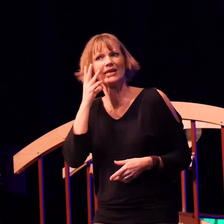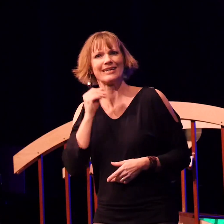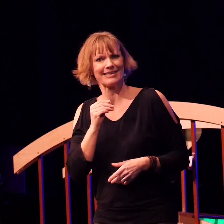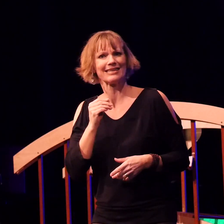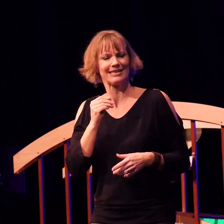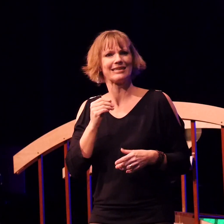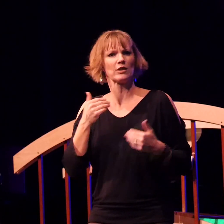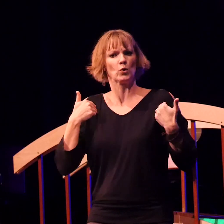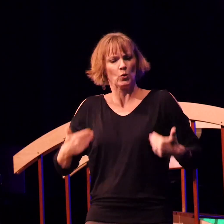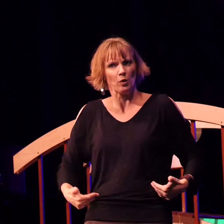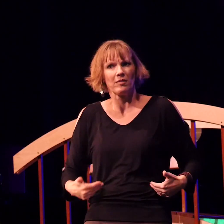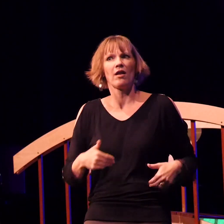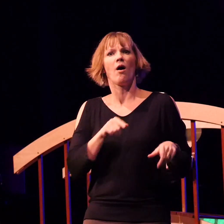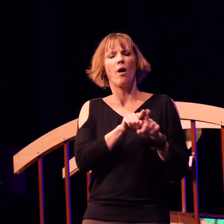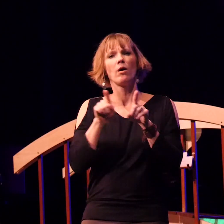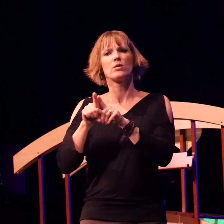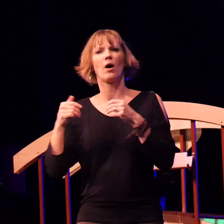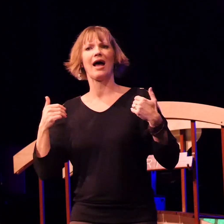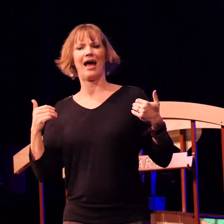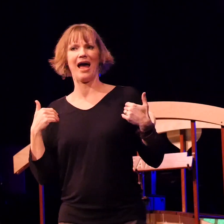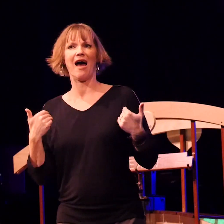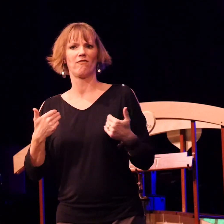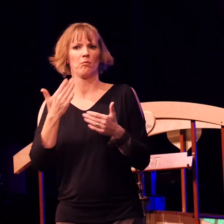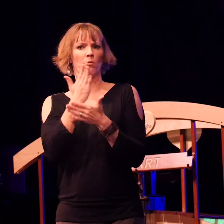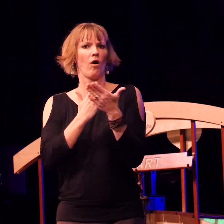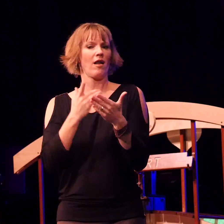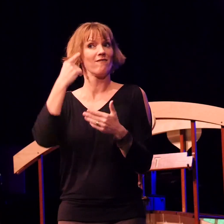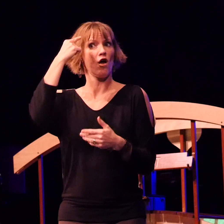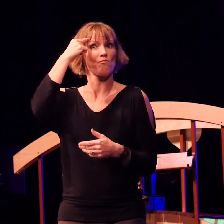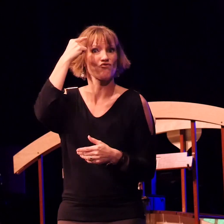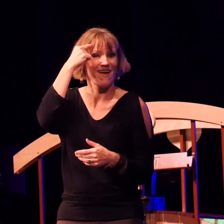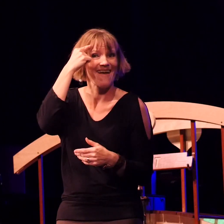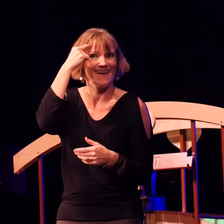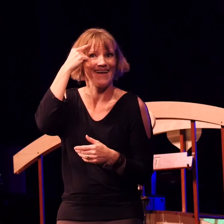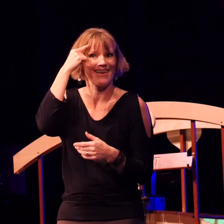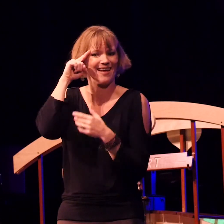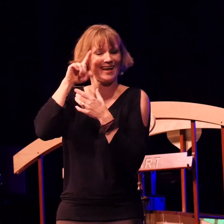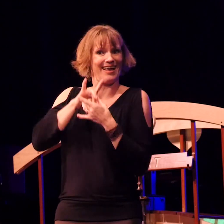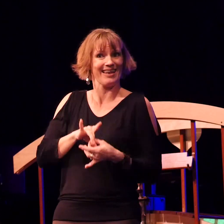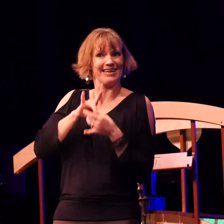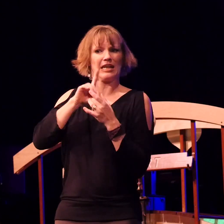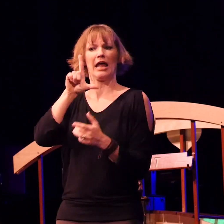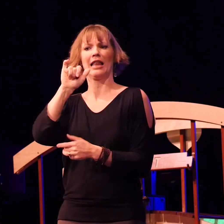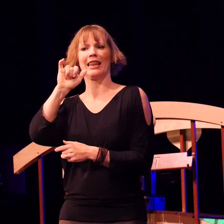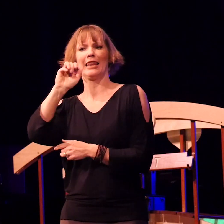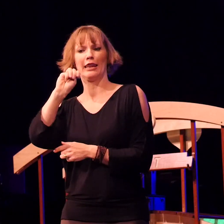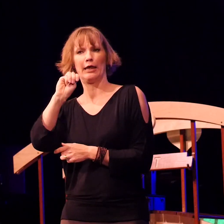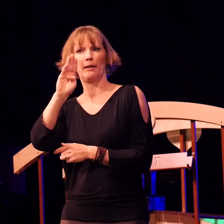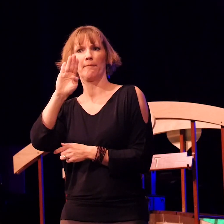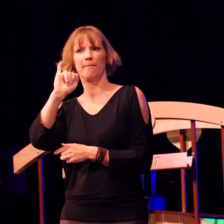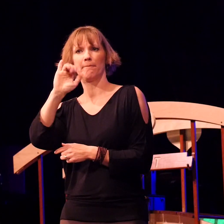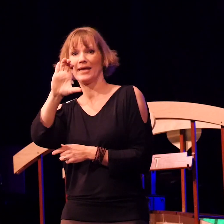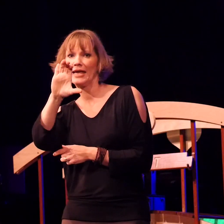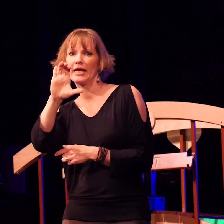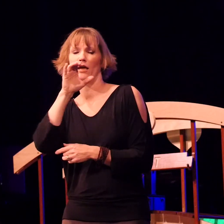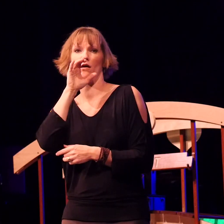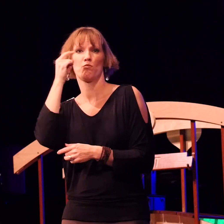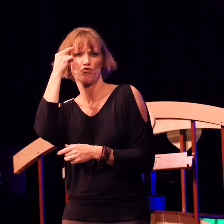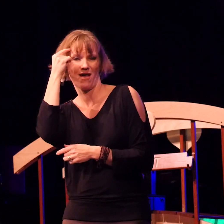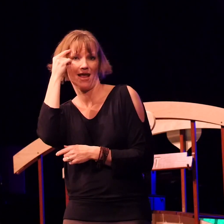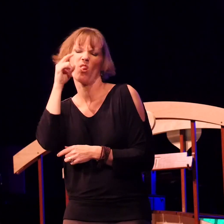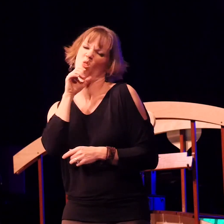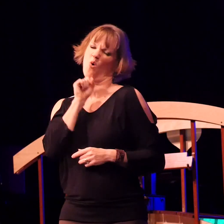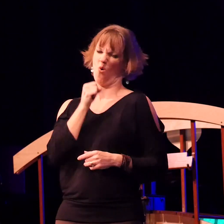physiological correspondent in our brain. You see, it's the limbic brain, often called the old brain, that